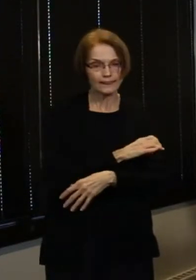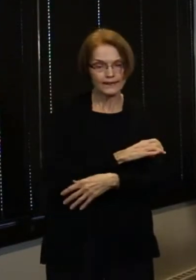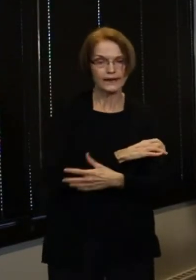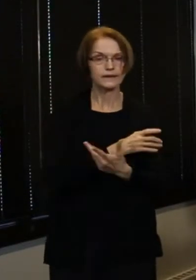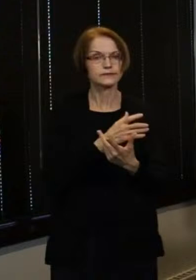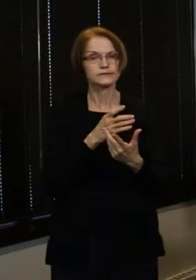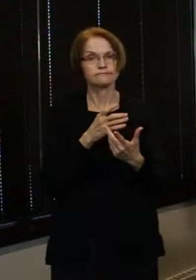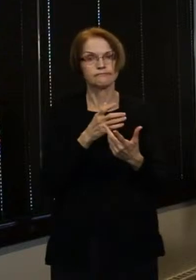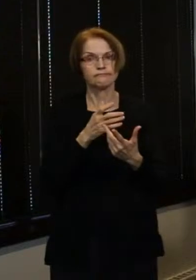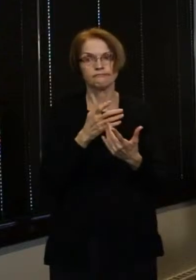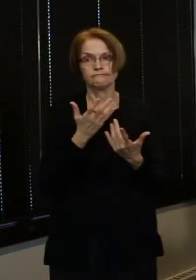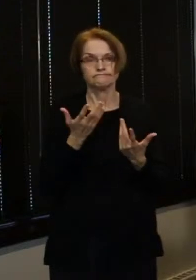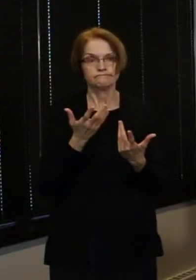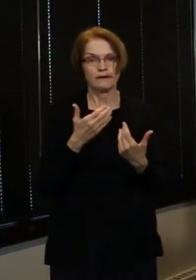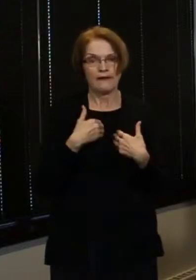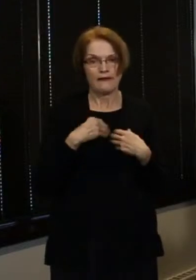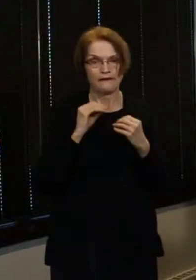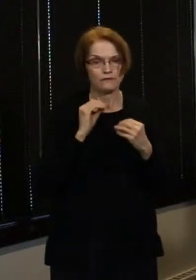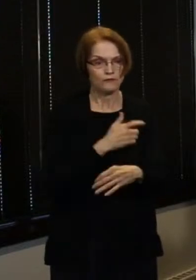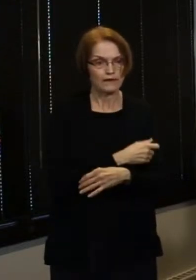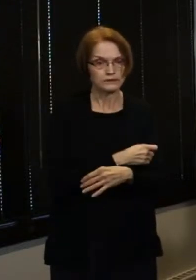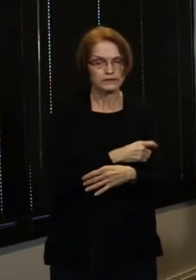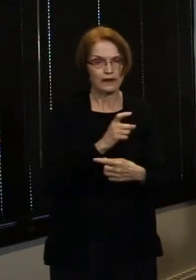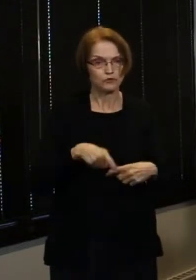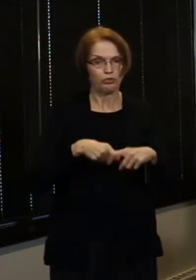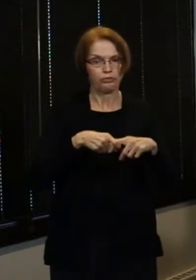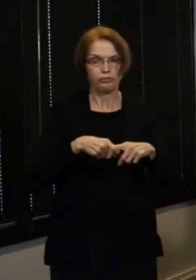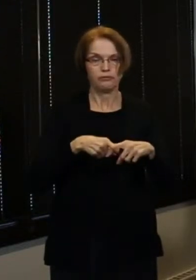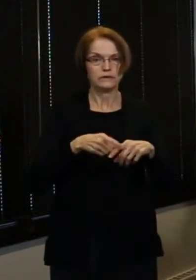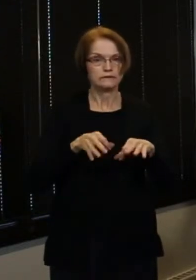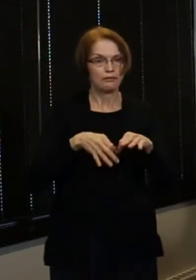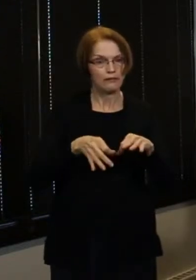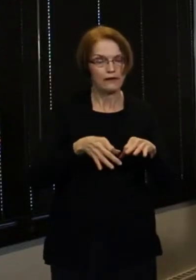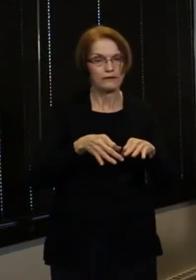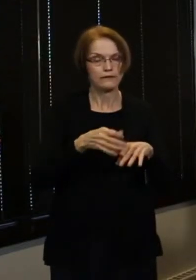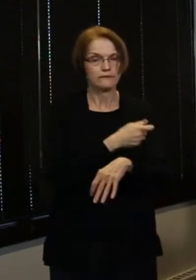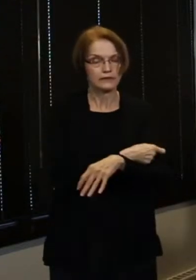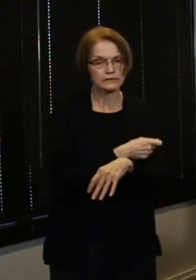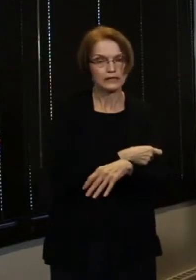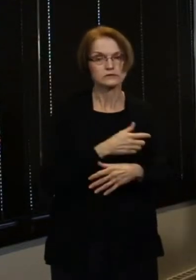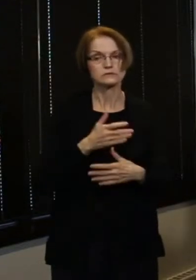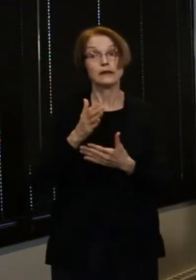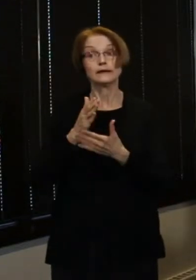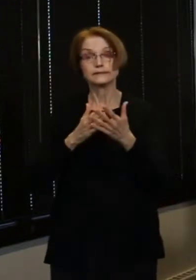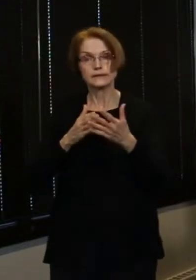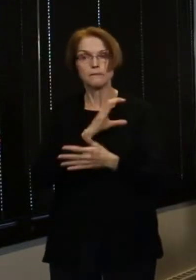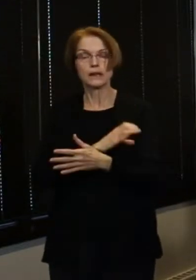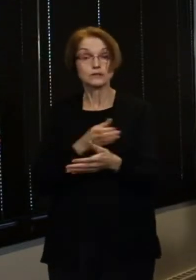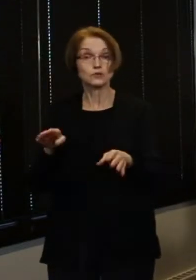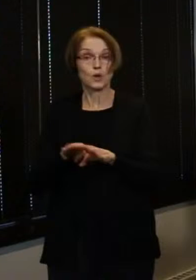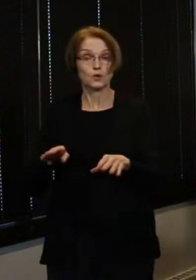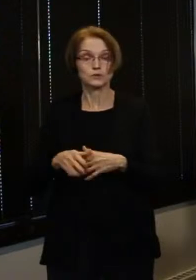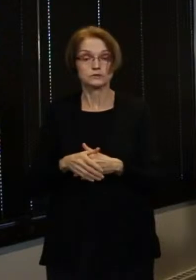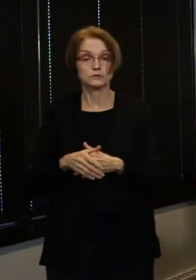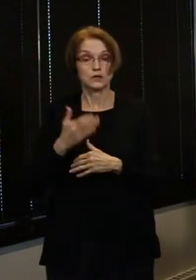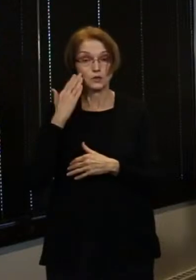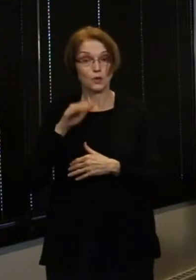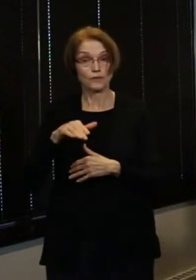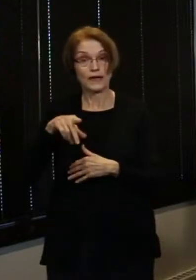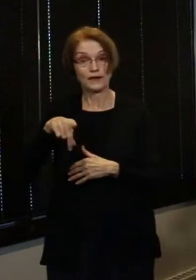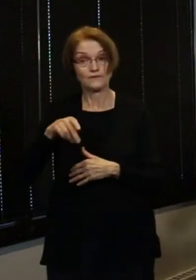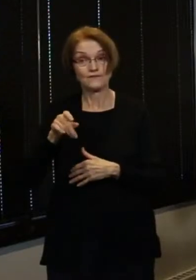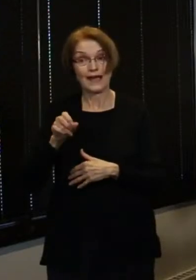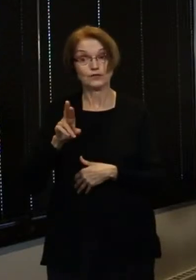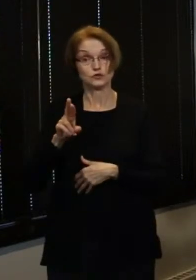because of the local conditions. So as I'm sure everybody knows, the Pfizer vaccine is shipped